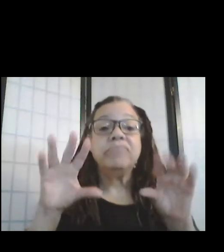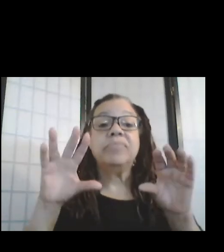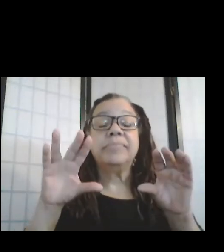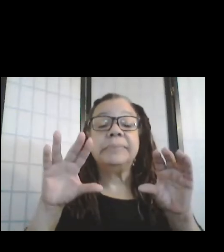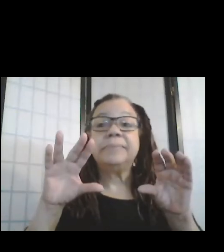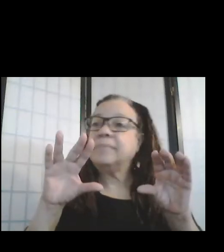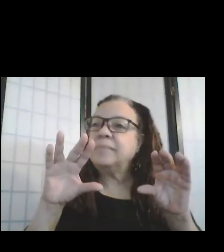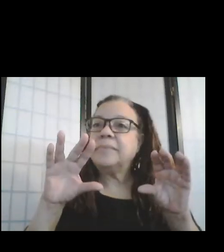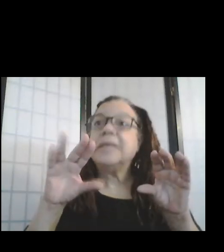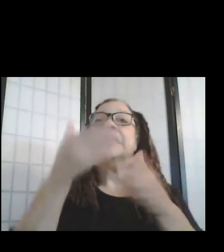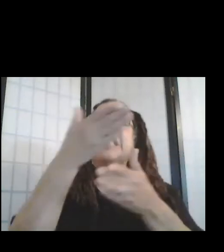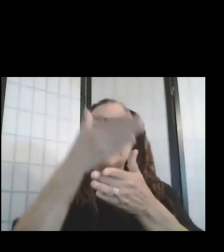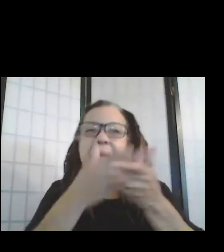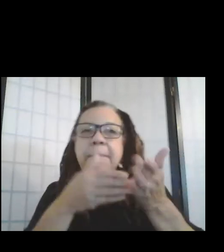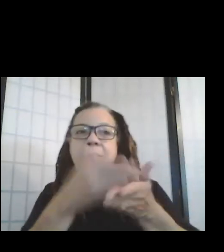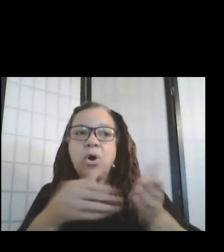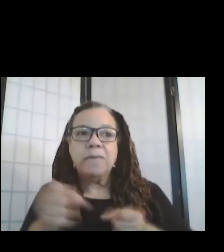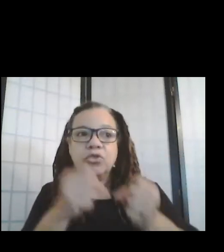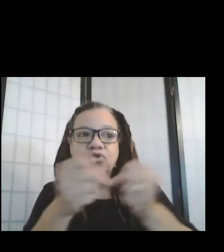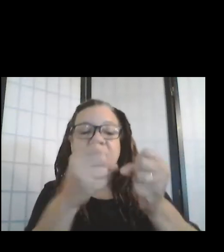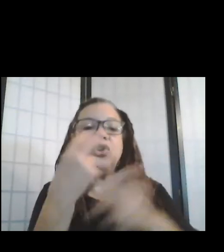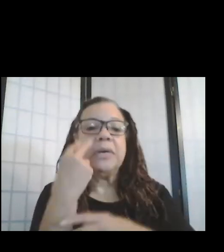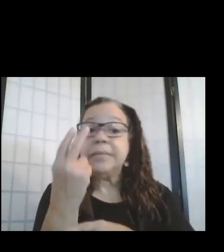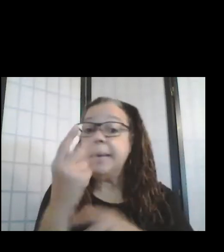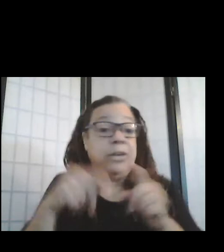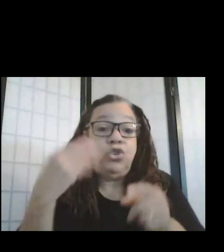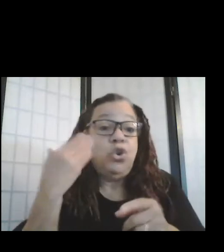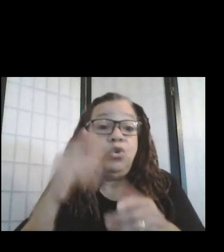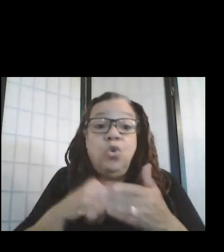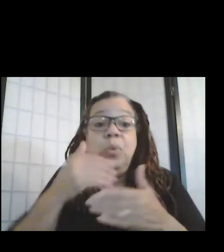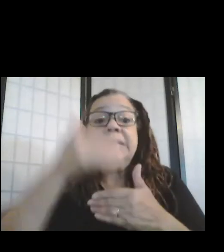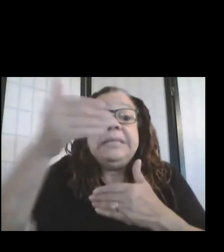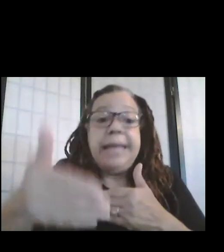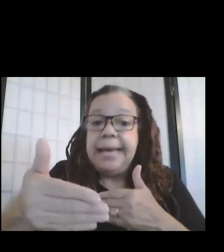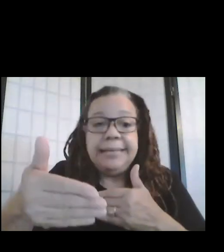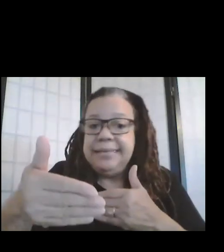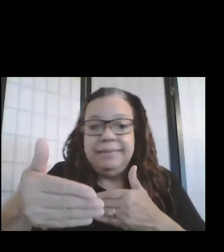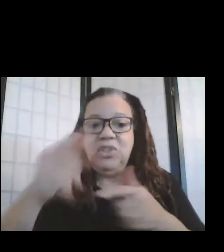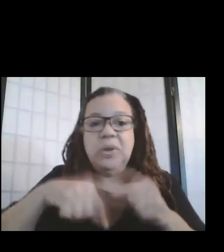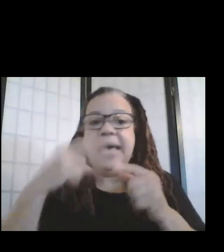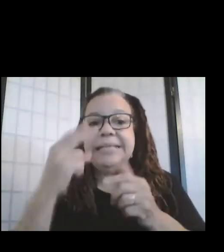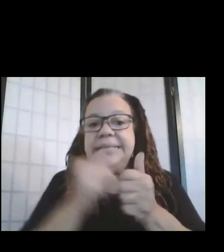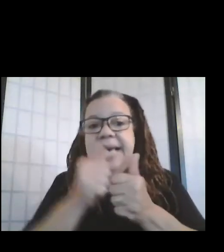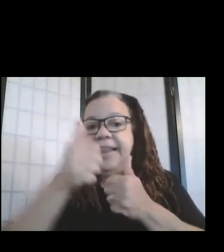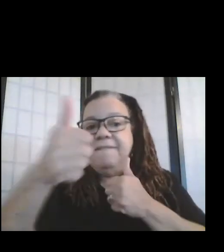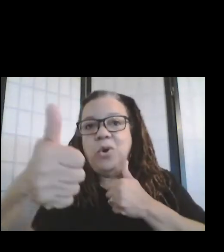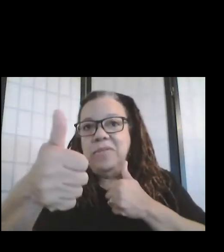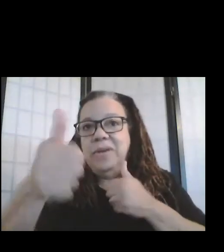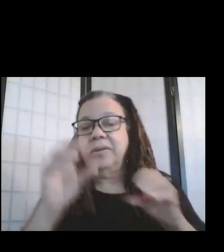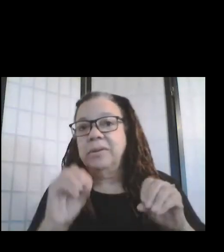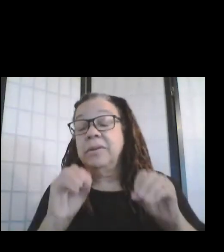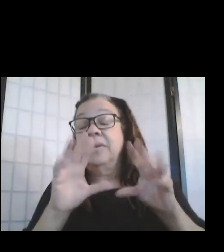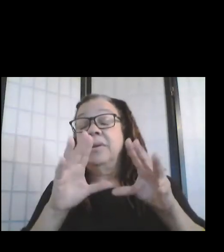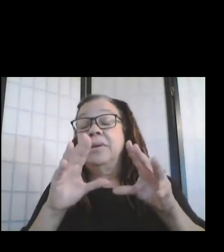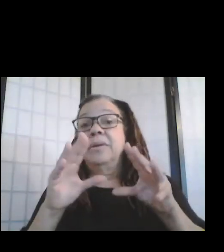a certain portion of the road ahead, but you don't know what's beyond that point of illumination. And so the